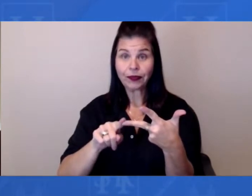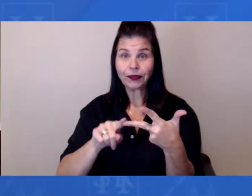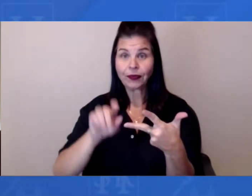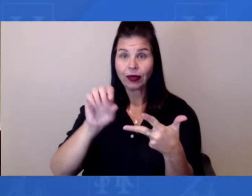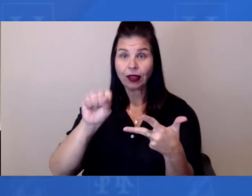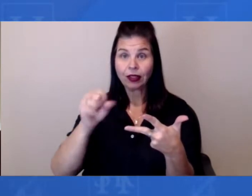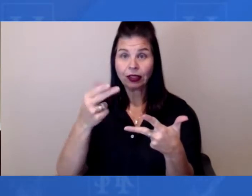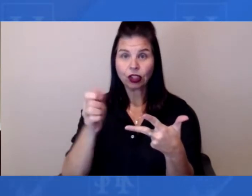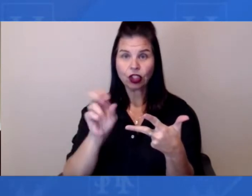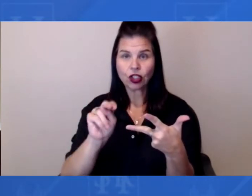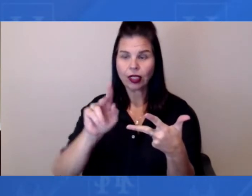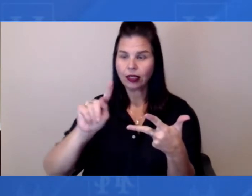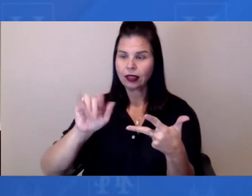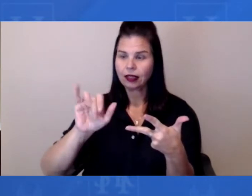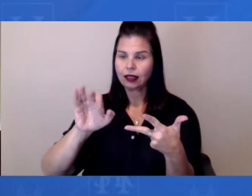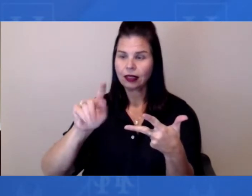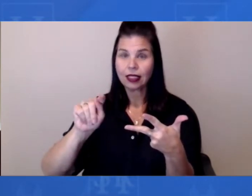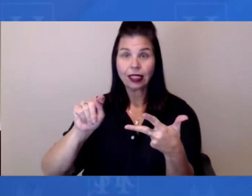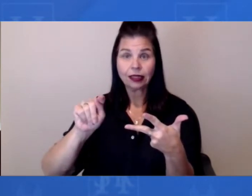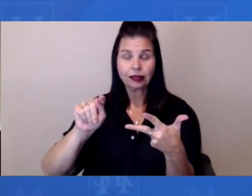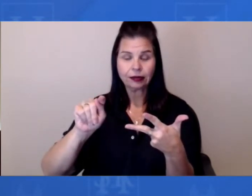Shannon Tate,